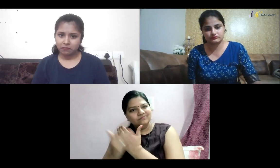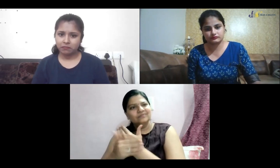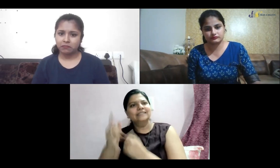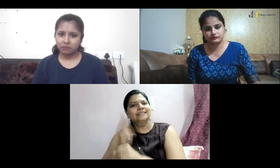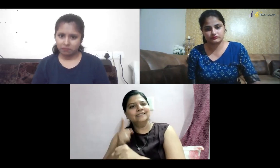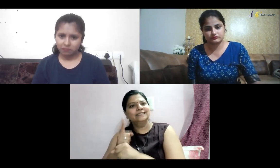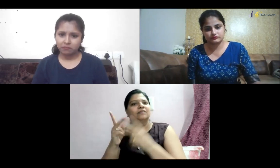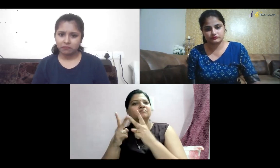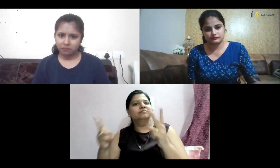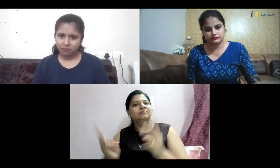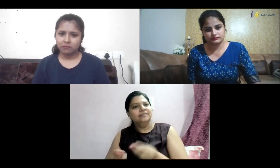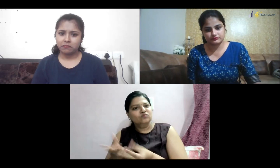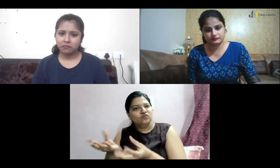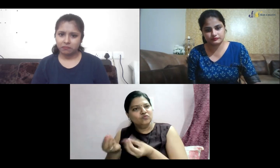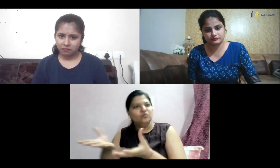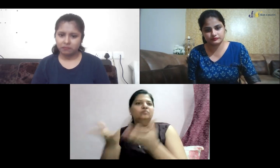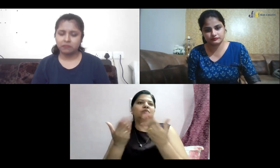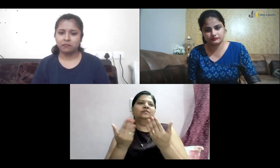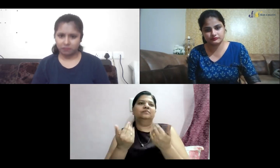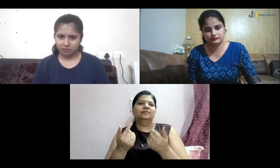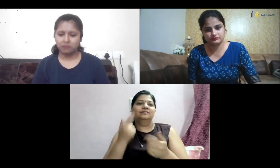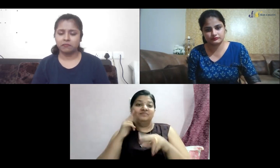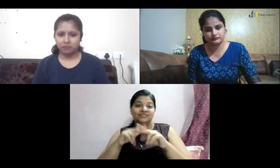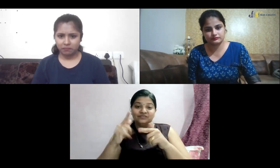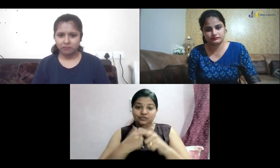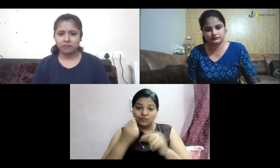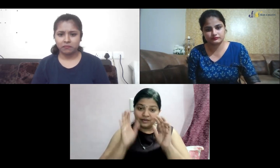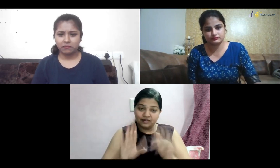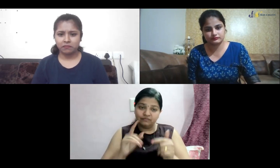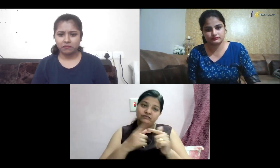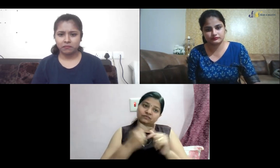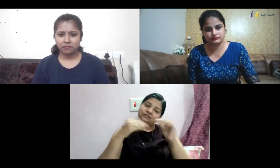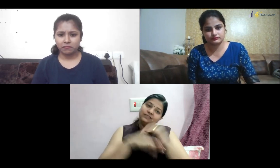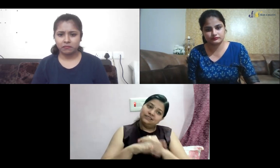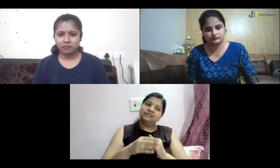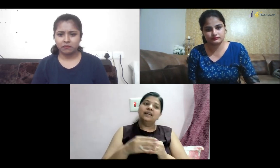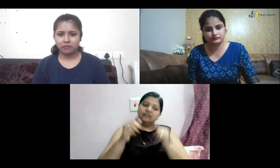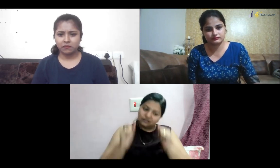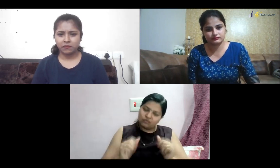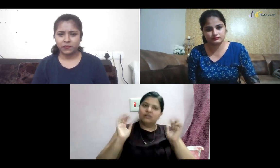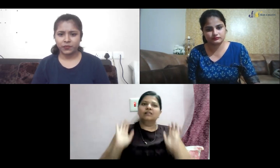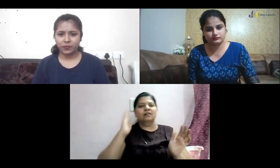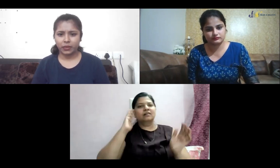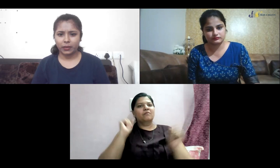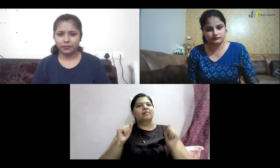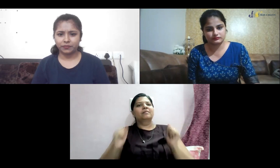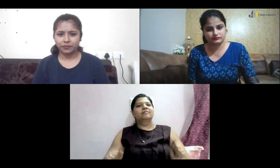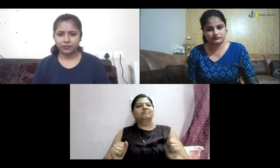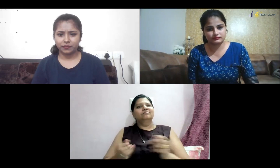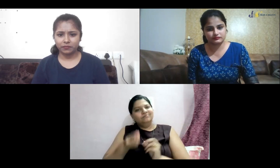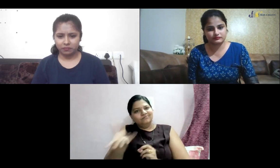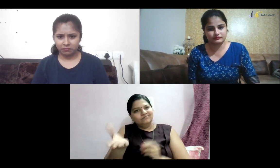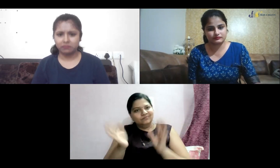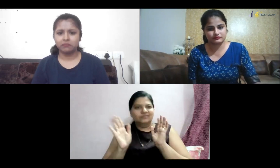rest, right? And teacher, there will be other teachers also who will take care. So if you would like to attend